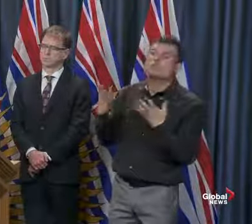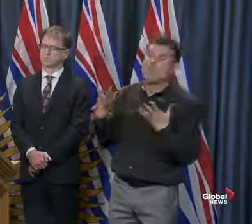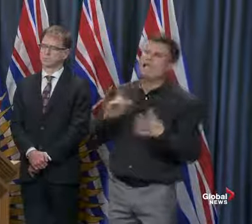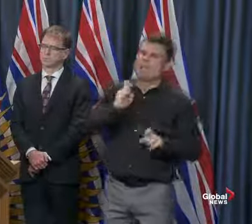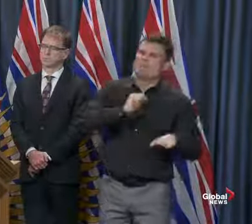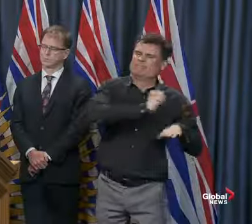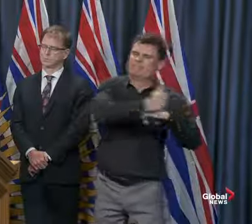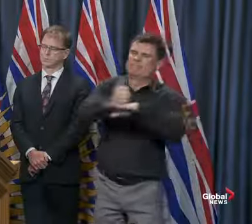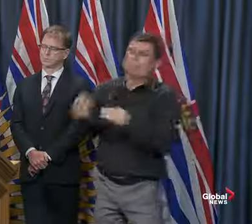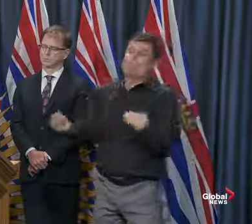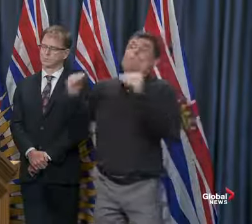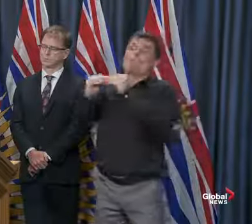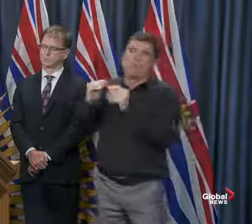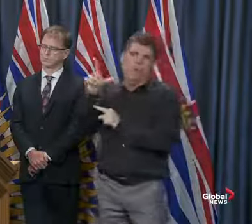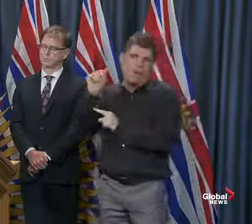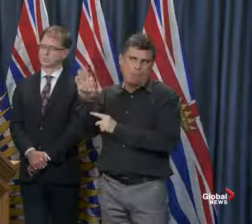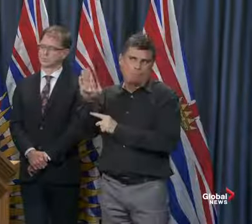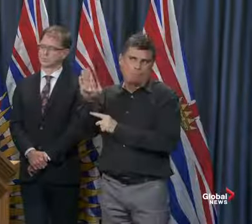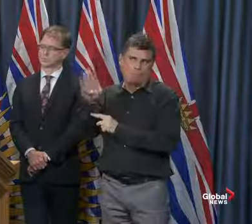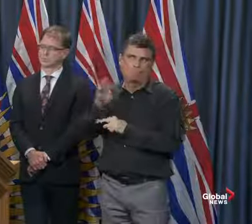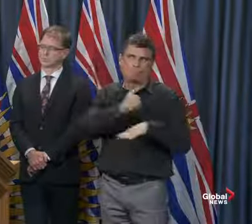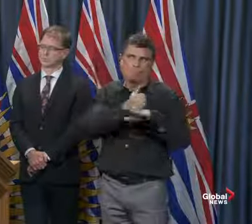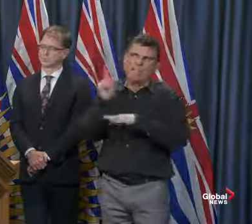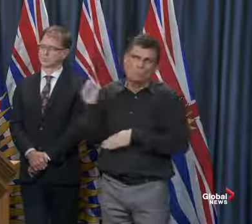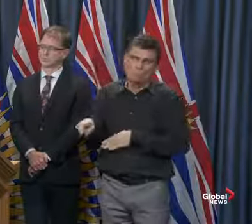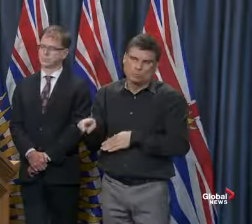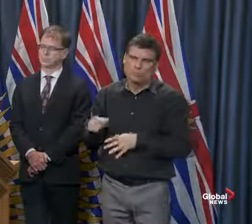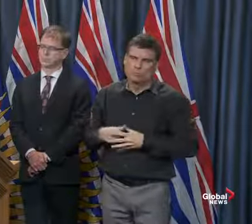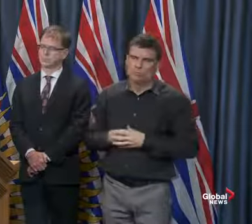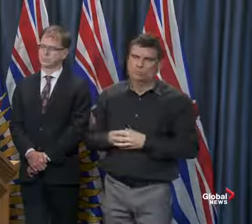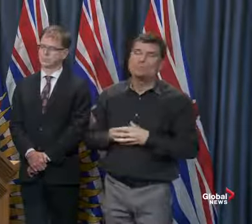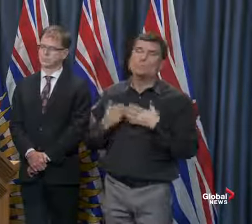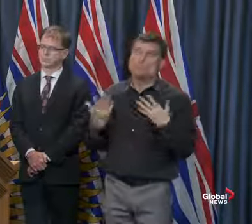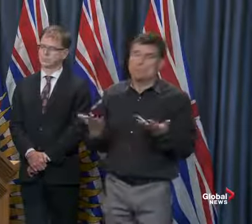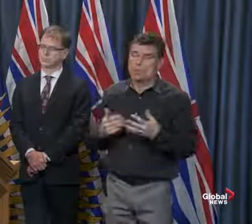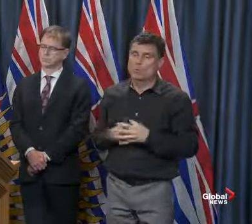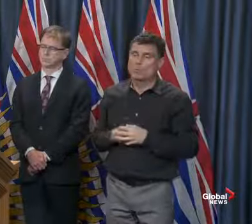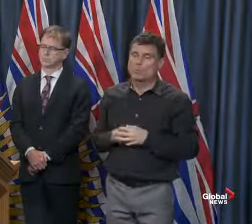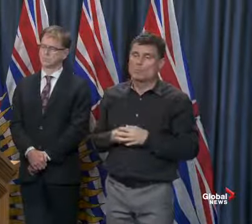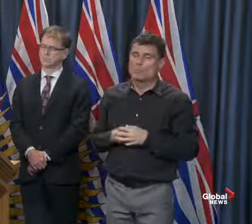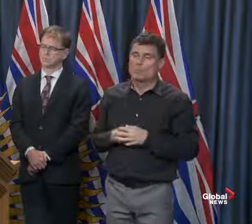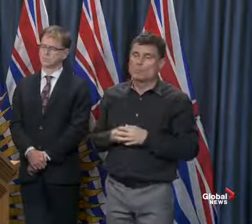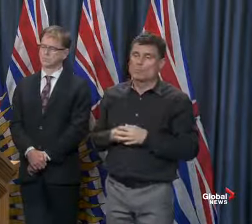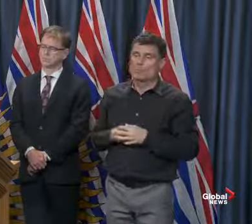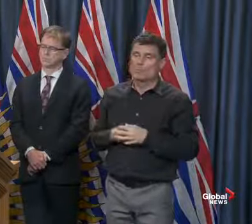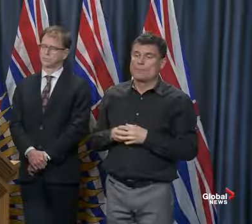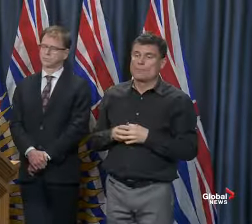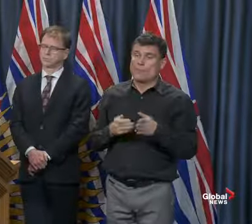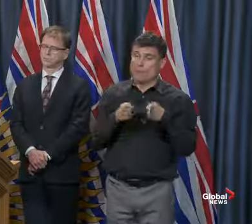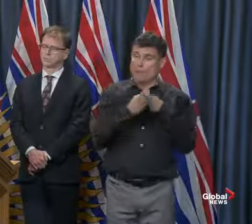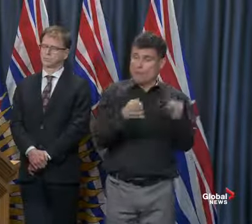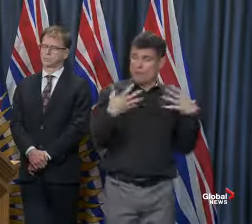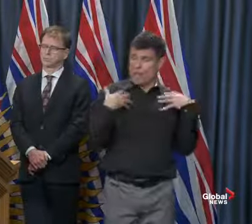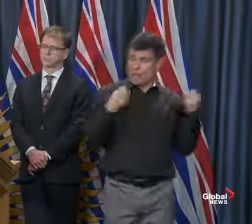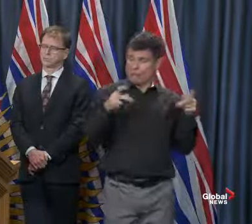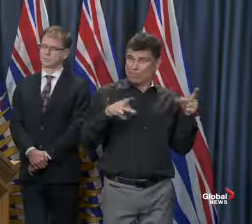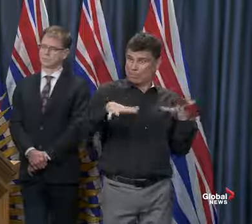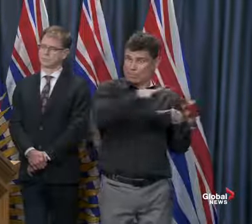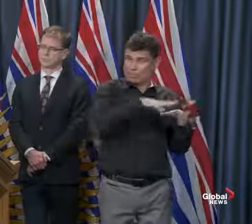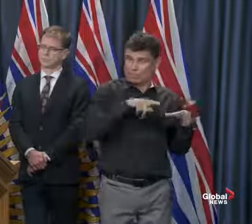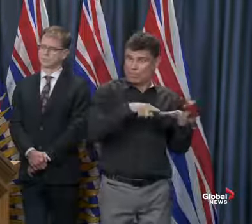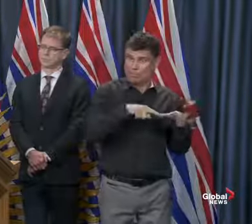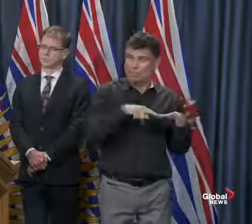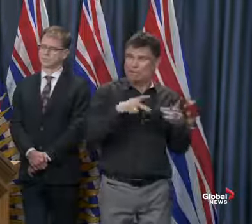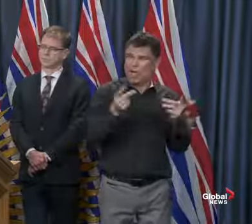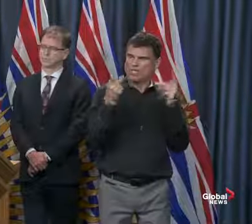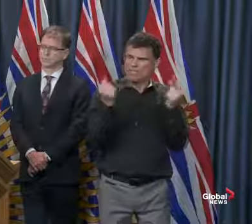night. It takes some time as well for the public health people to connect with each of the cases and try and determine was